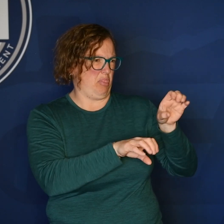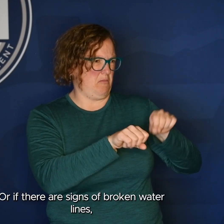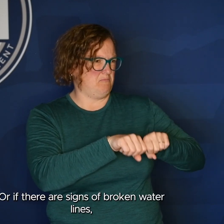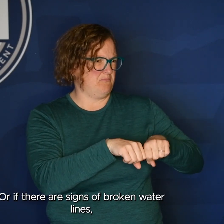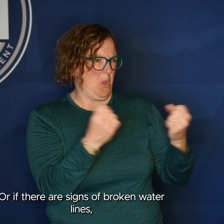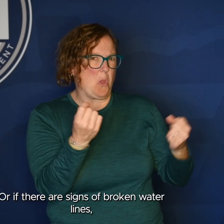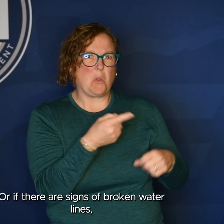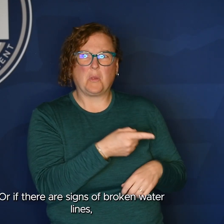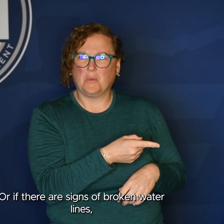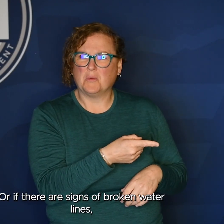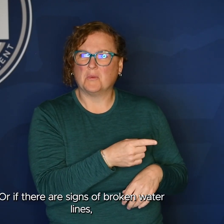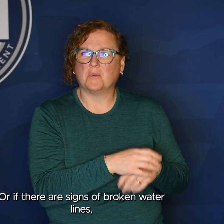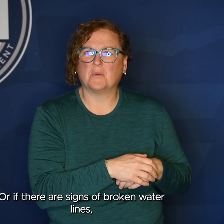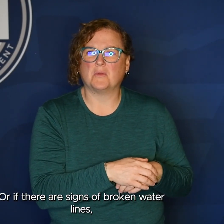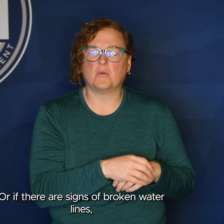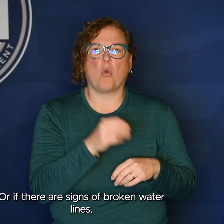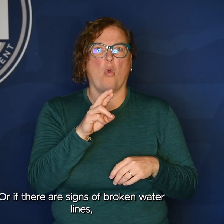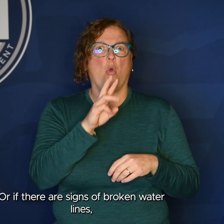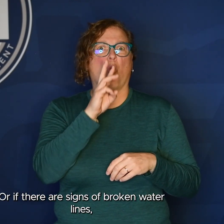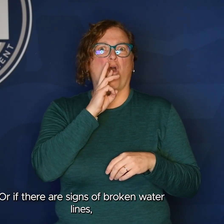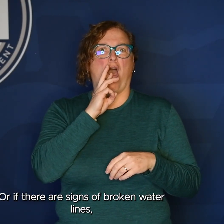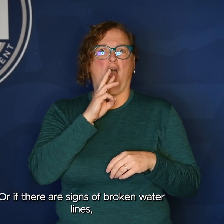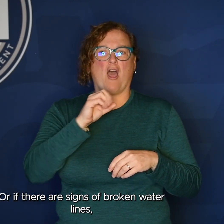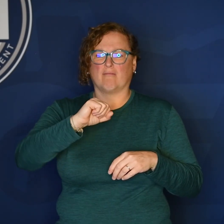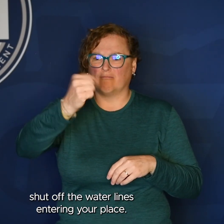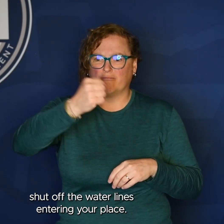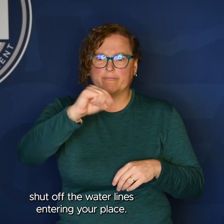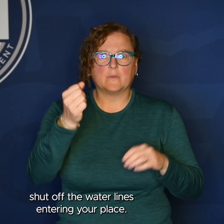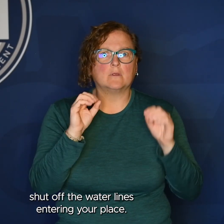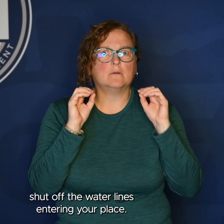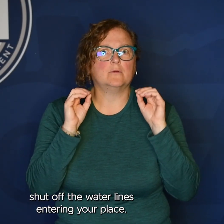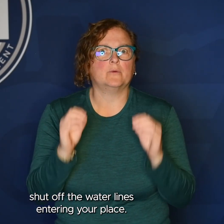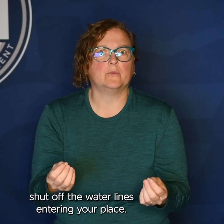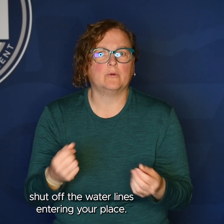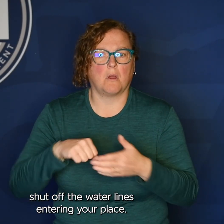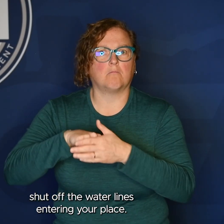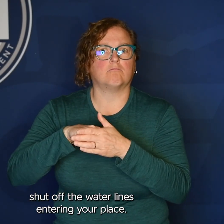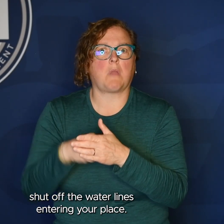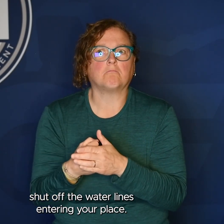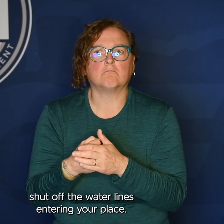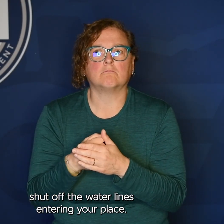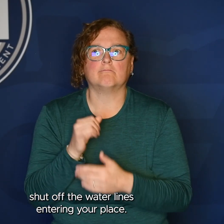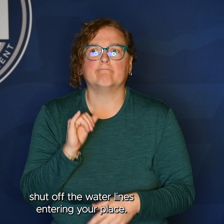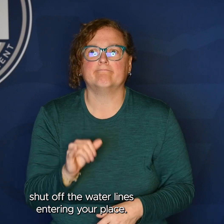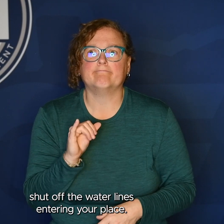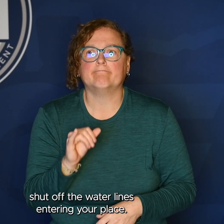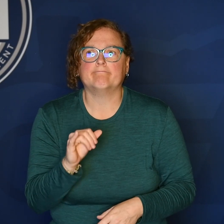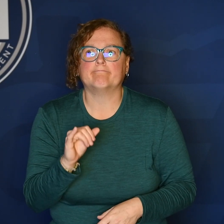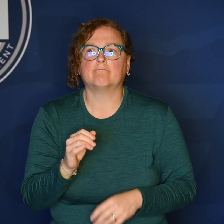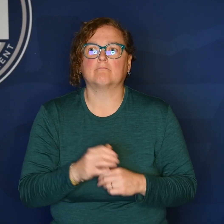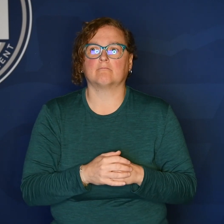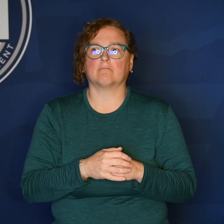or if there are signs of broken water lines, shut off the water lines entering your place.